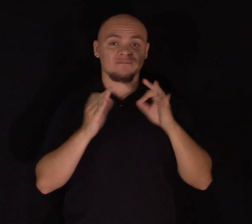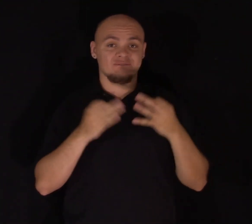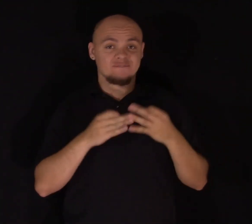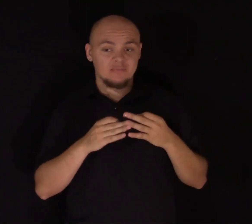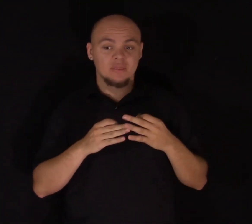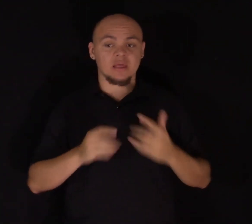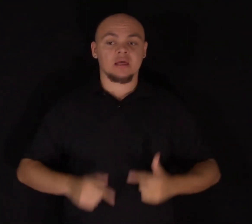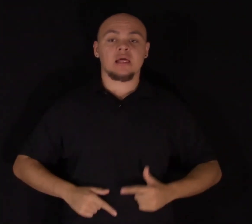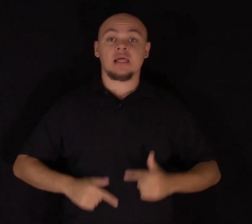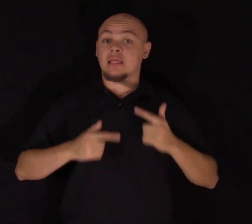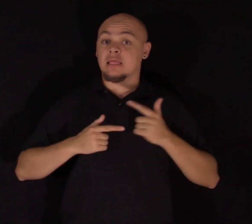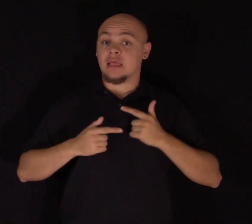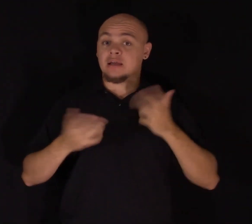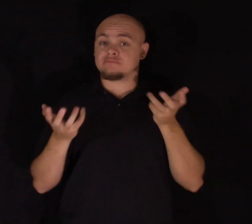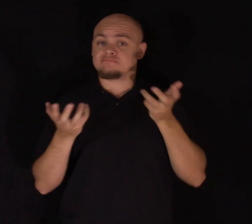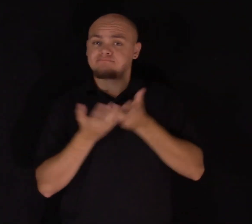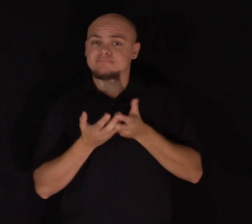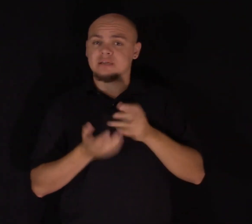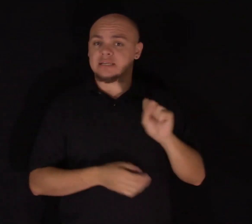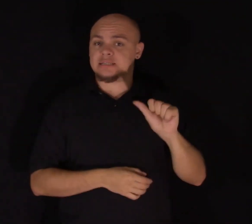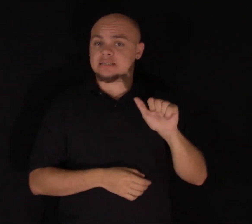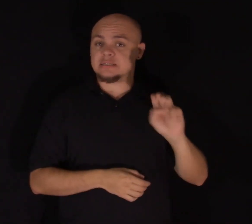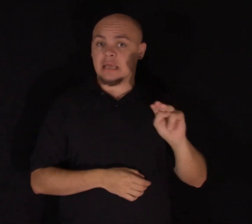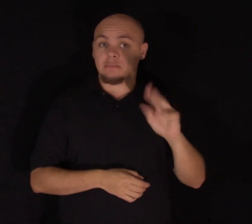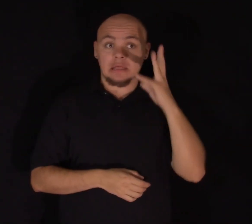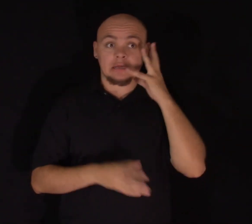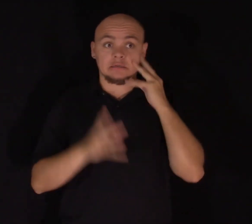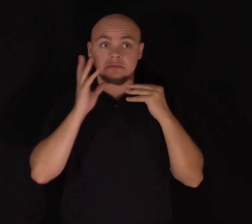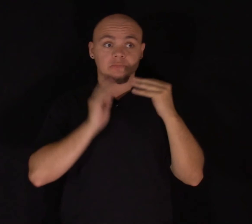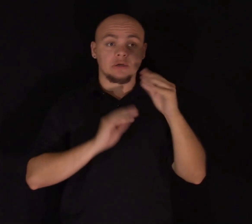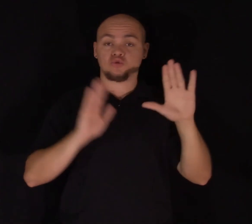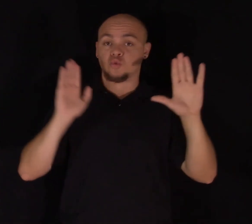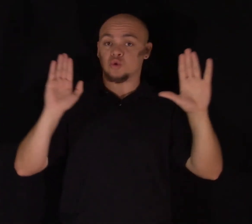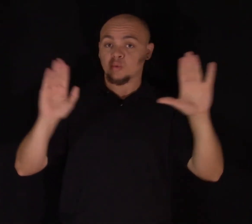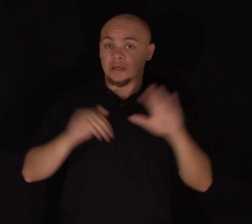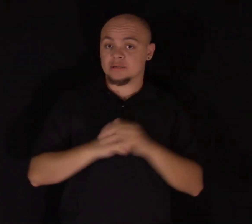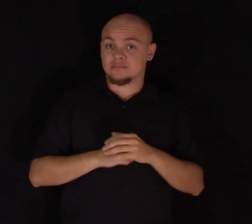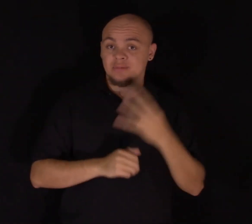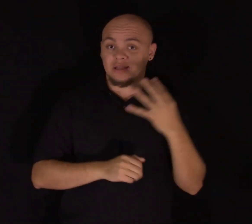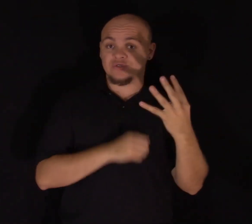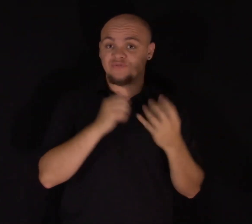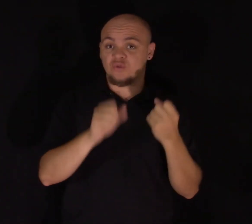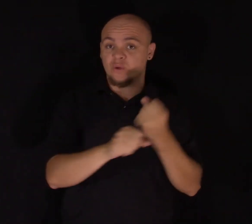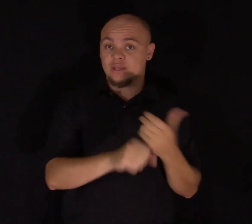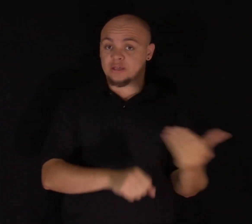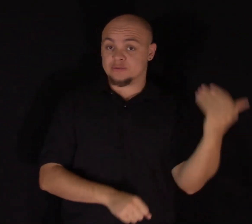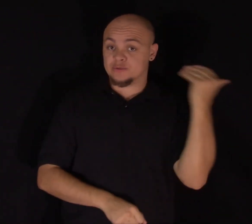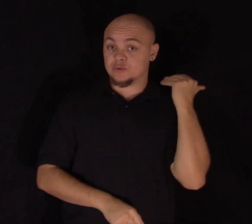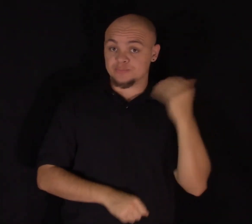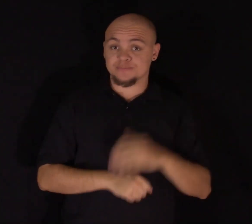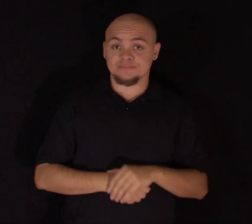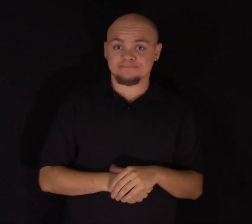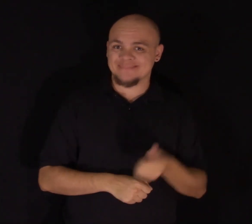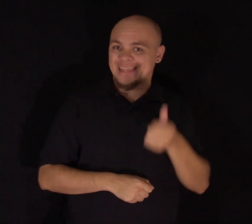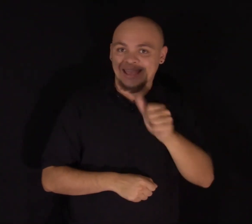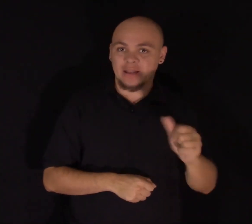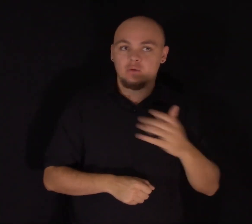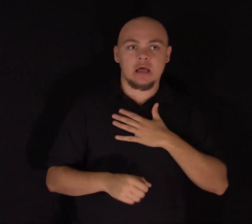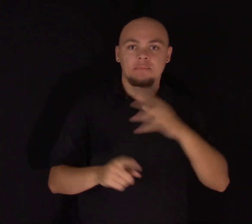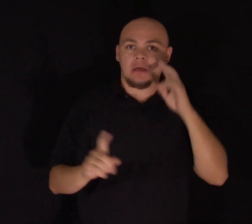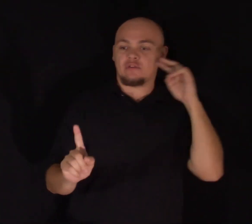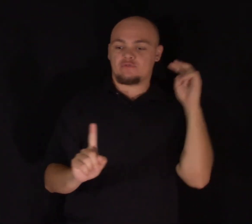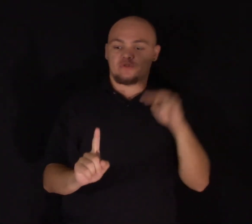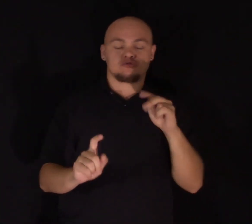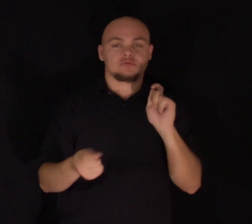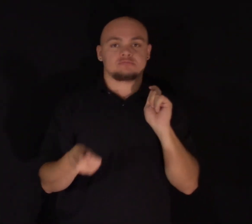Life According to Sam. Now, it was a pretty great experience, but it was also 4 years ago. And like anyone, my views on many